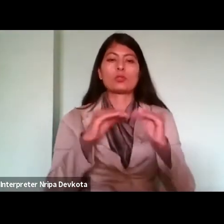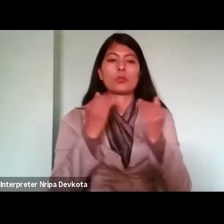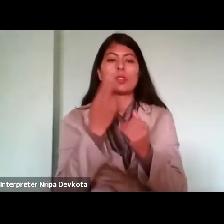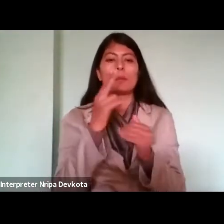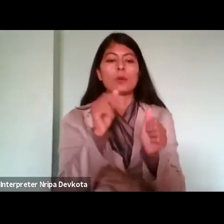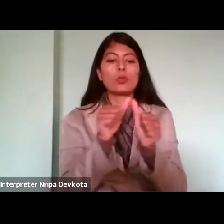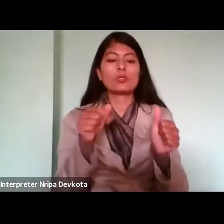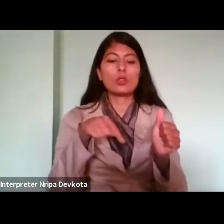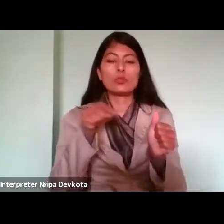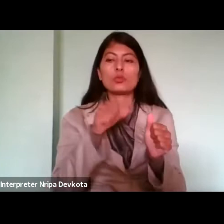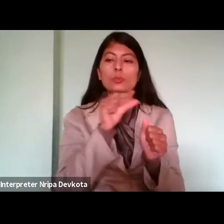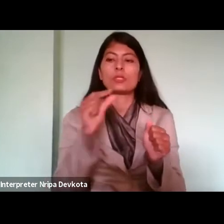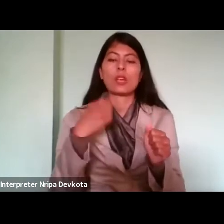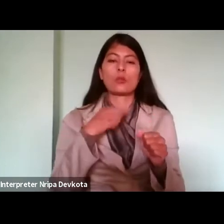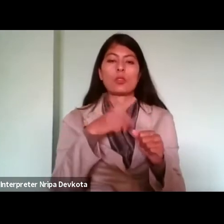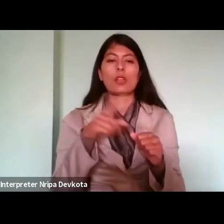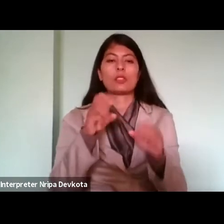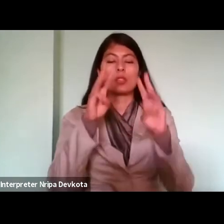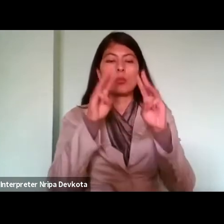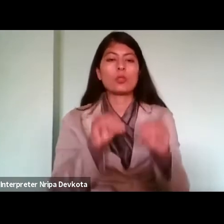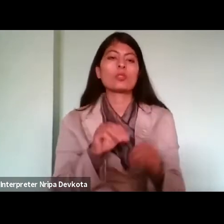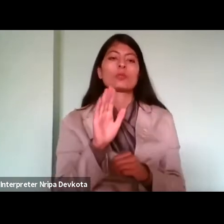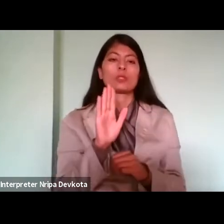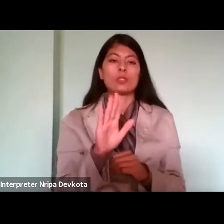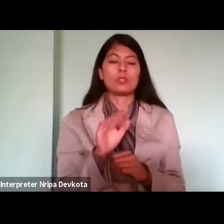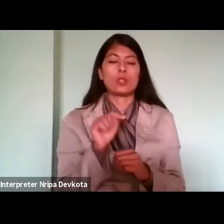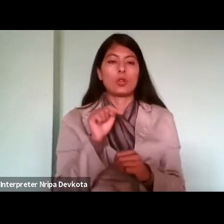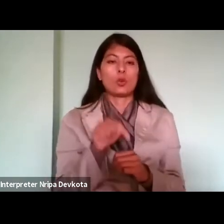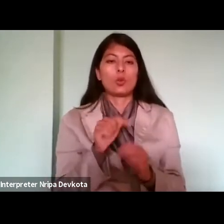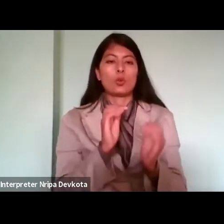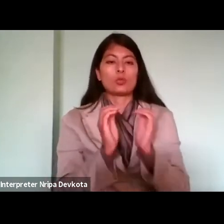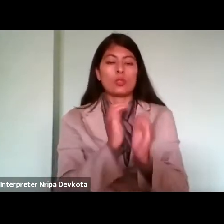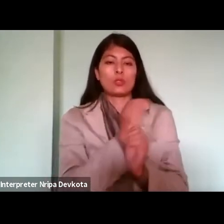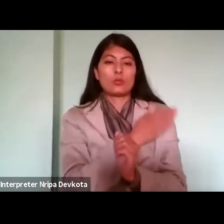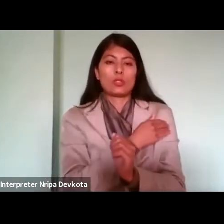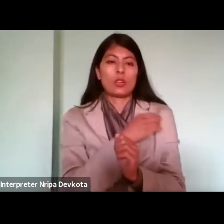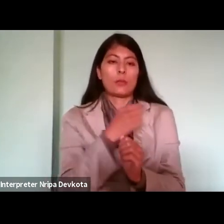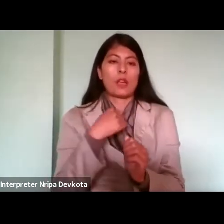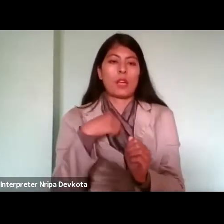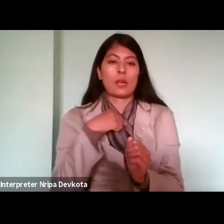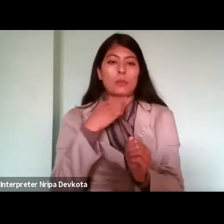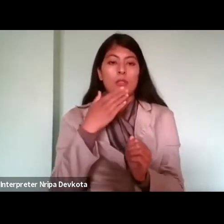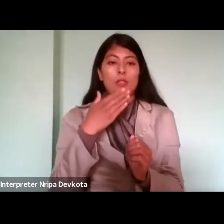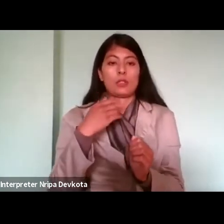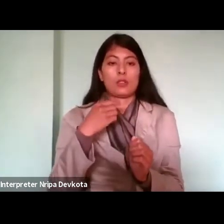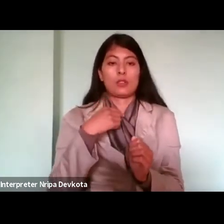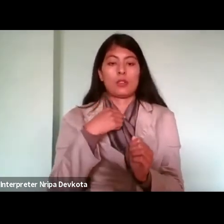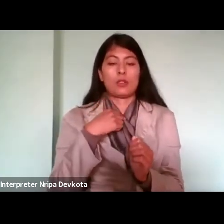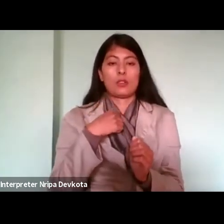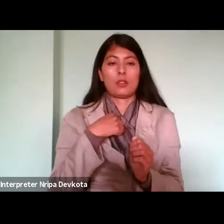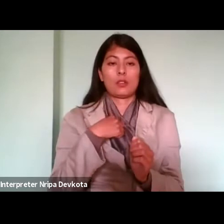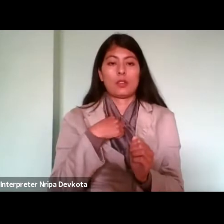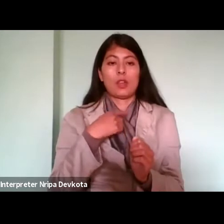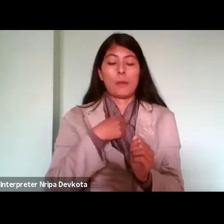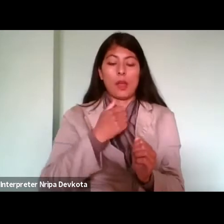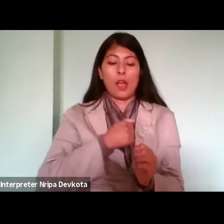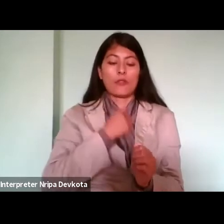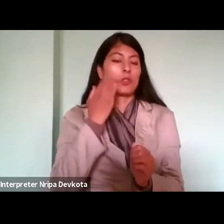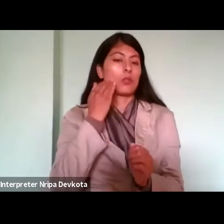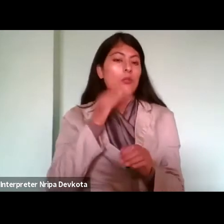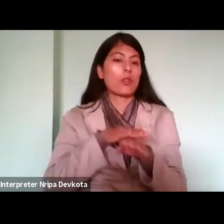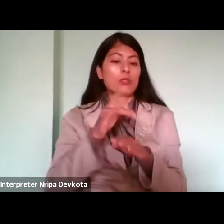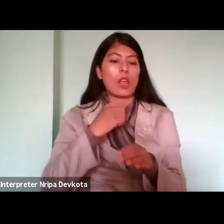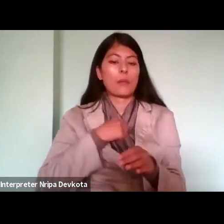That is one that is coming from me. This recommendation is also denying us as women to make bodily autonomy or